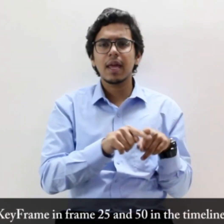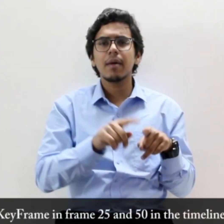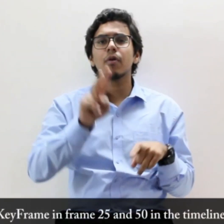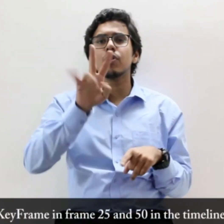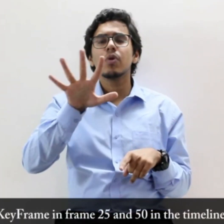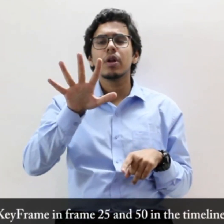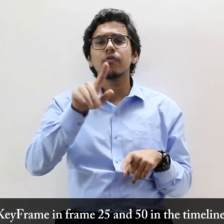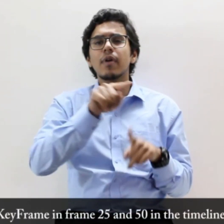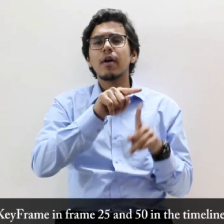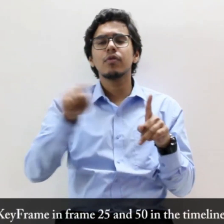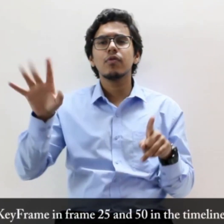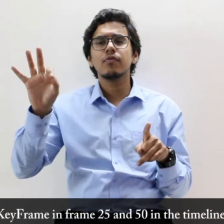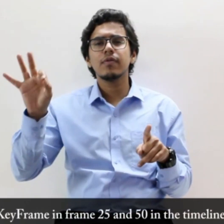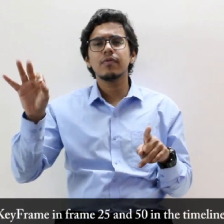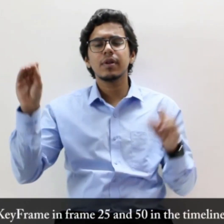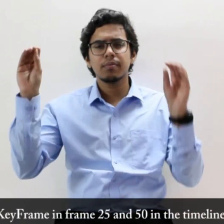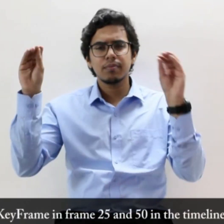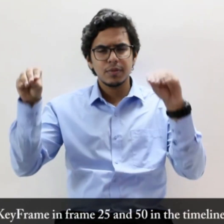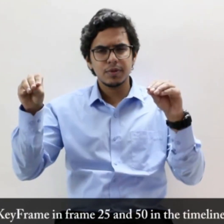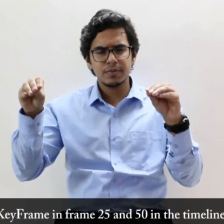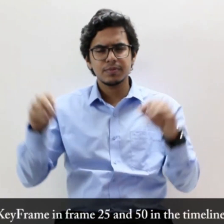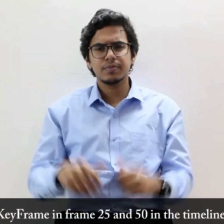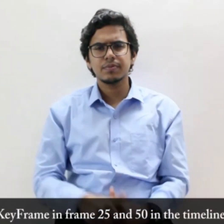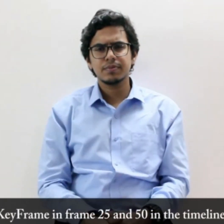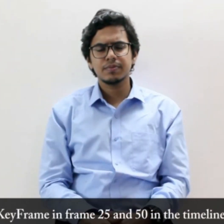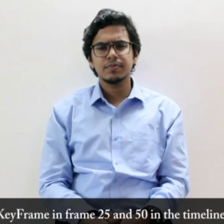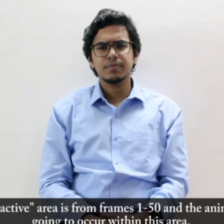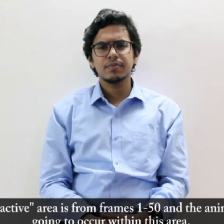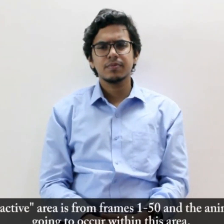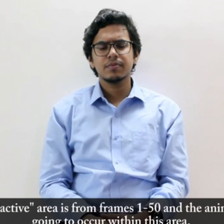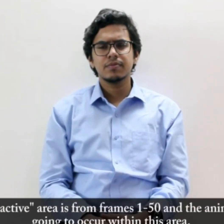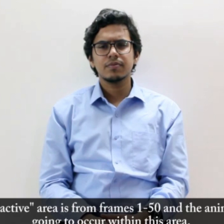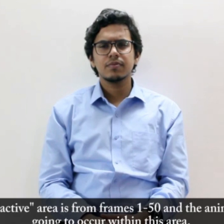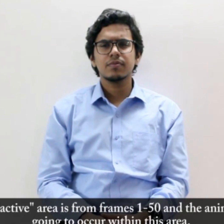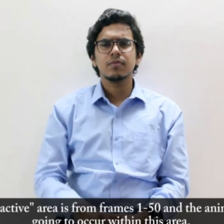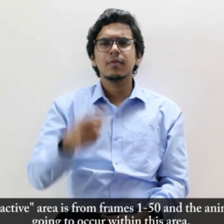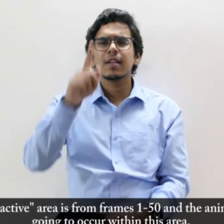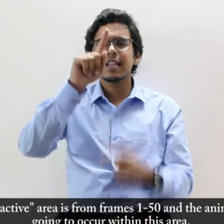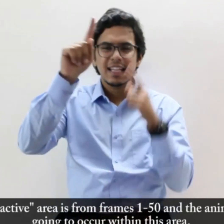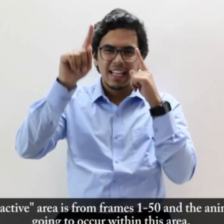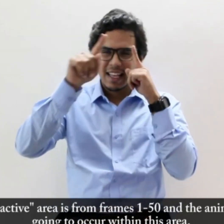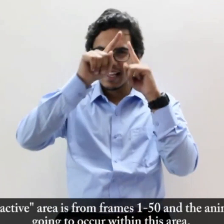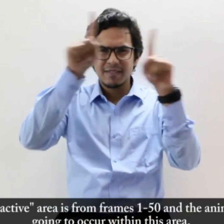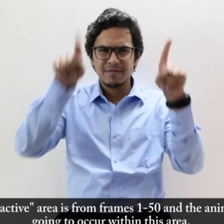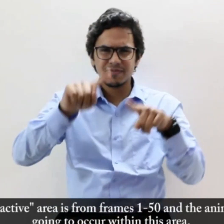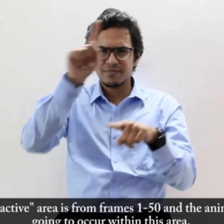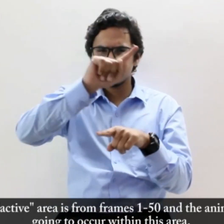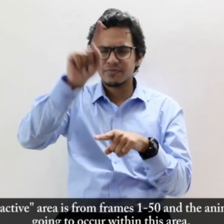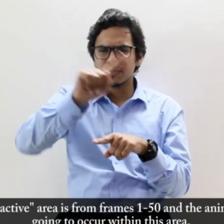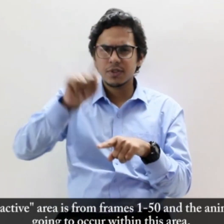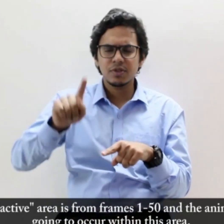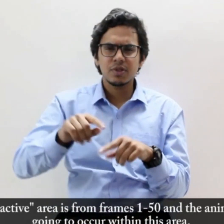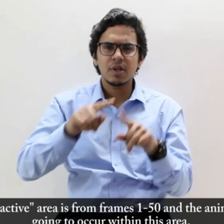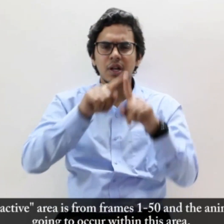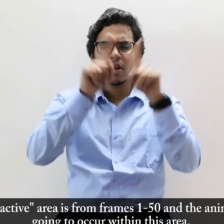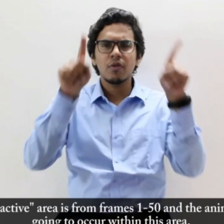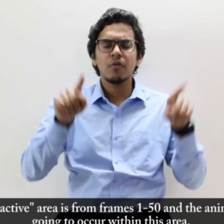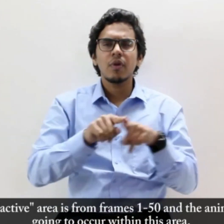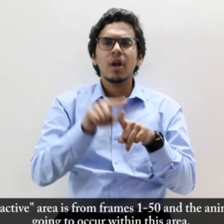Insert a keyframe in frame 25 and 50 in the timeline window.